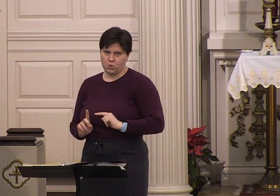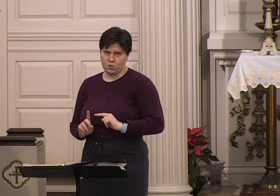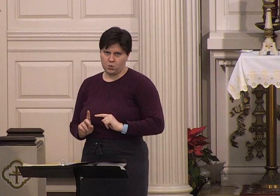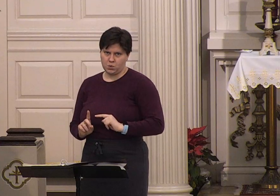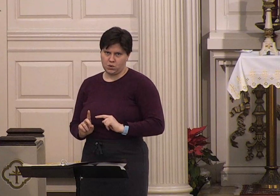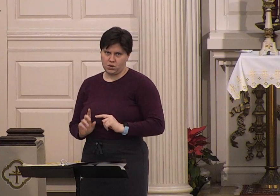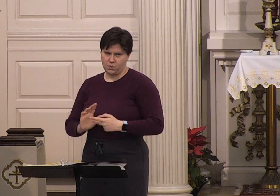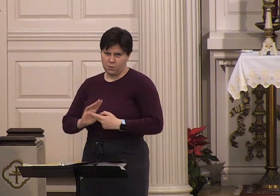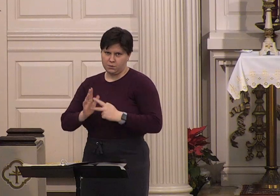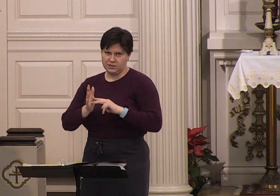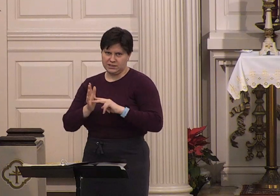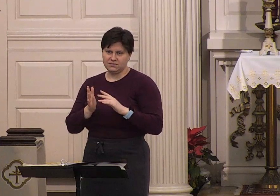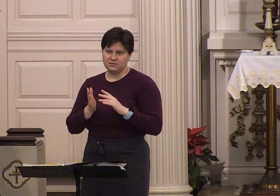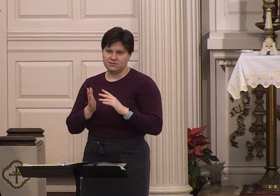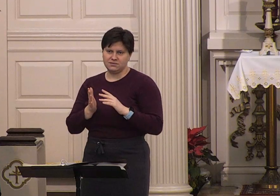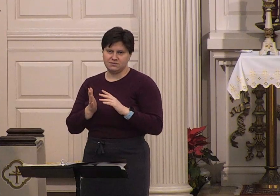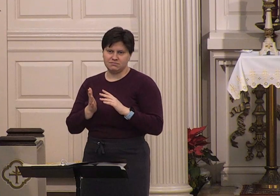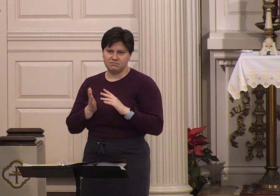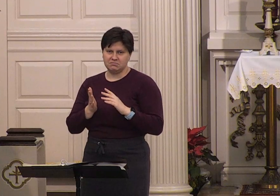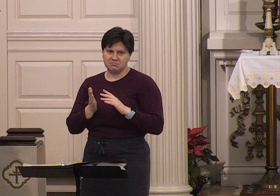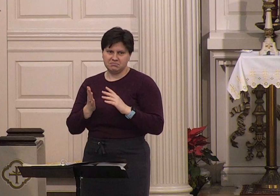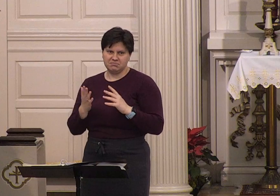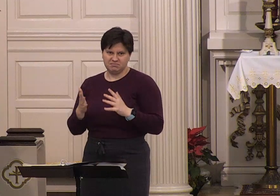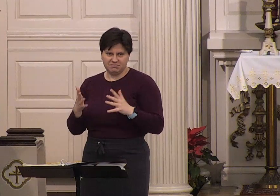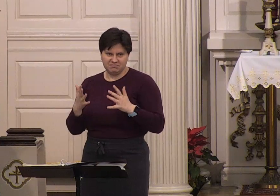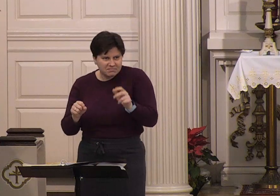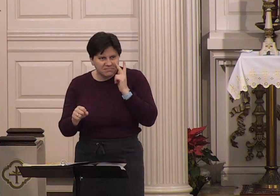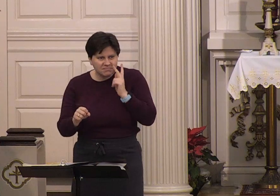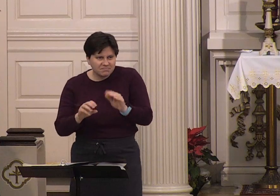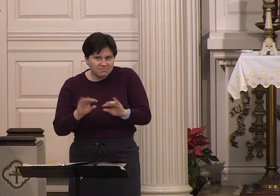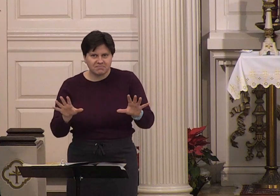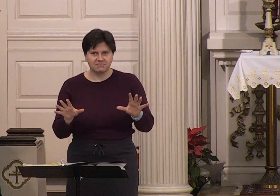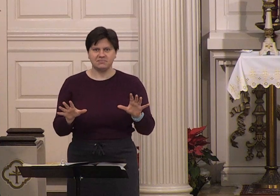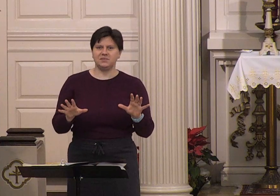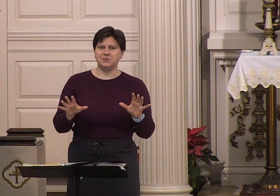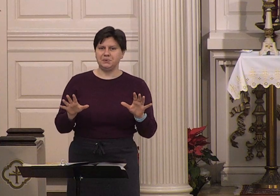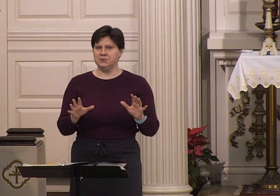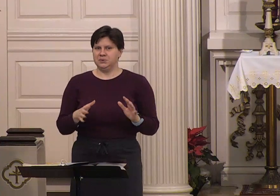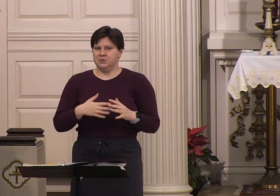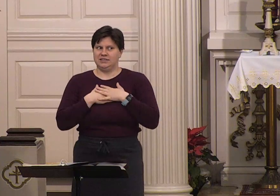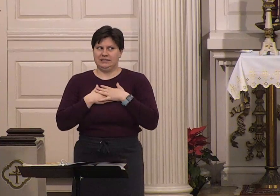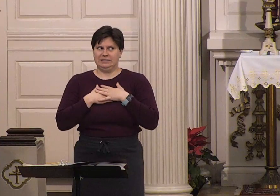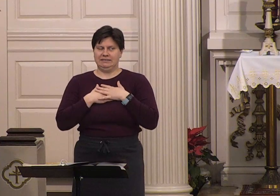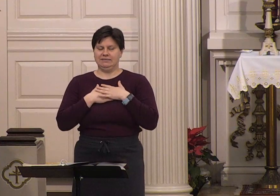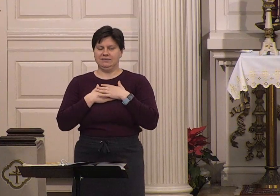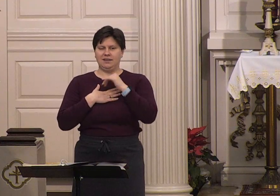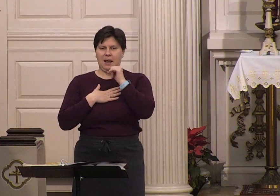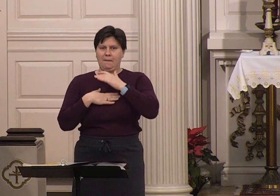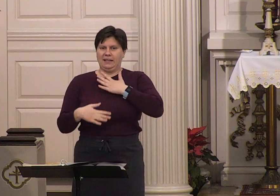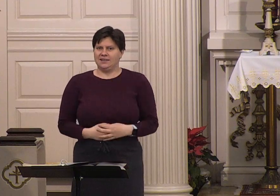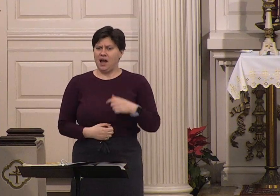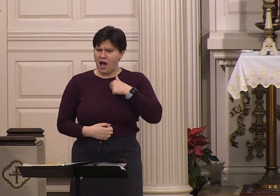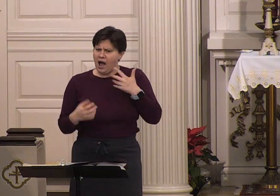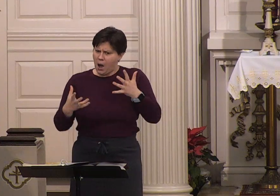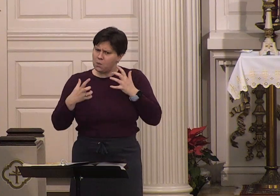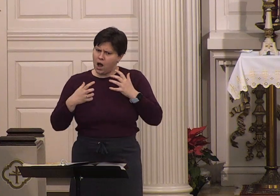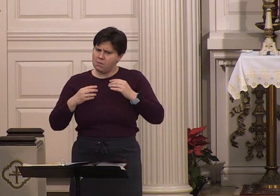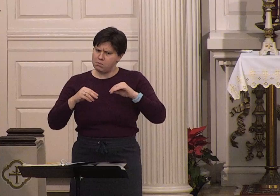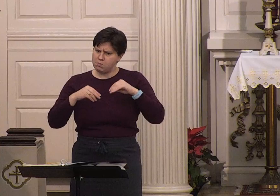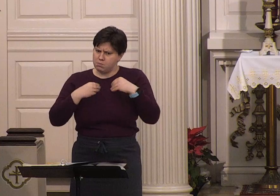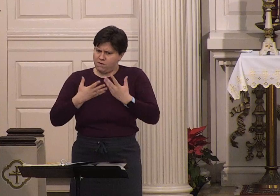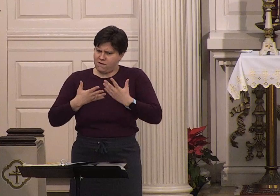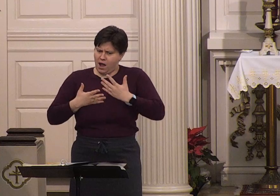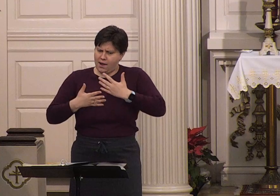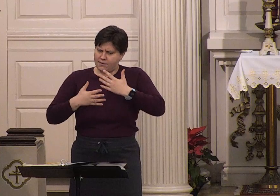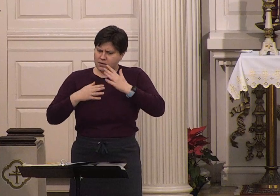We can always already see how this is a very unpleasant prospect. I want to provide my own comfort. I don't want to be